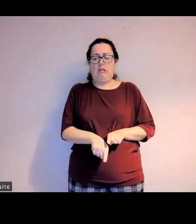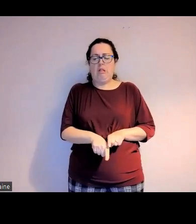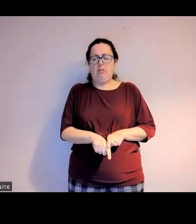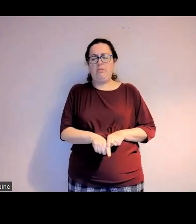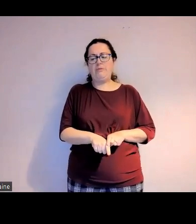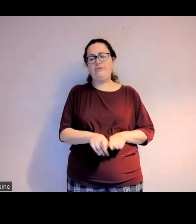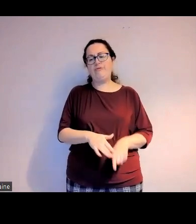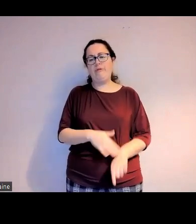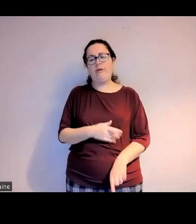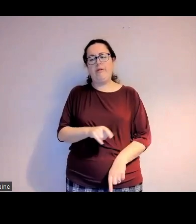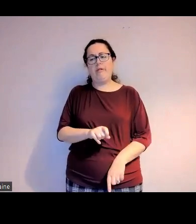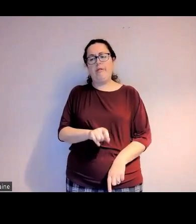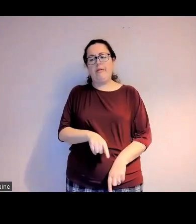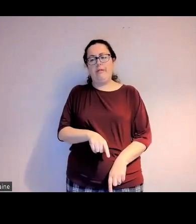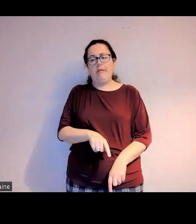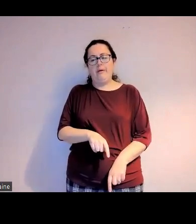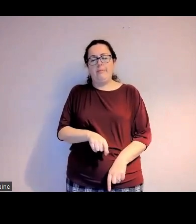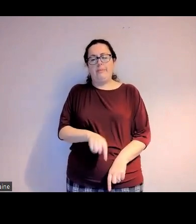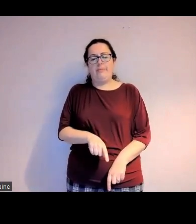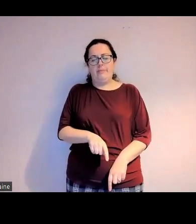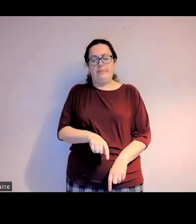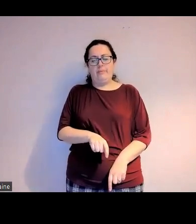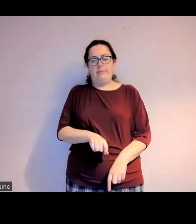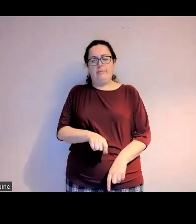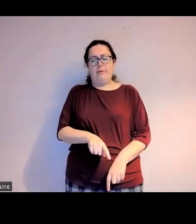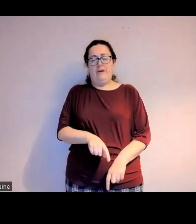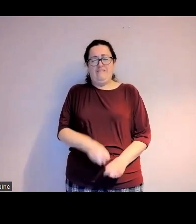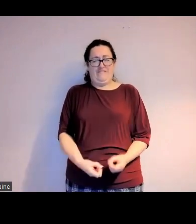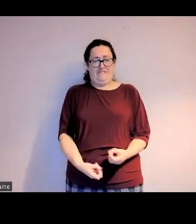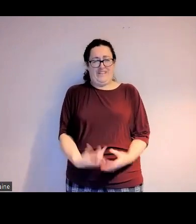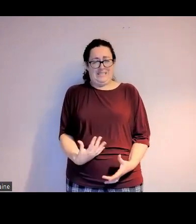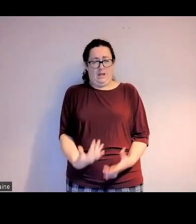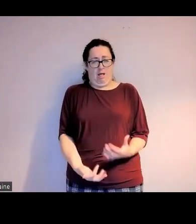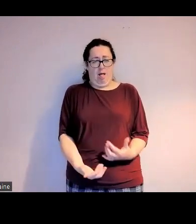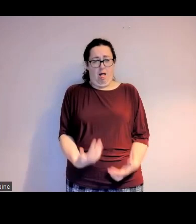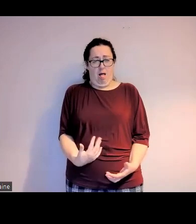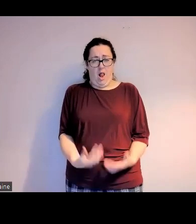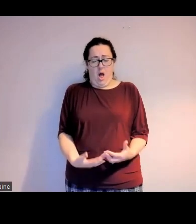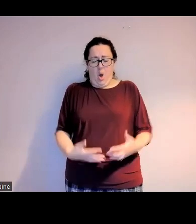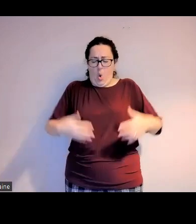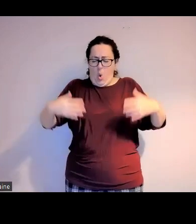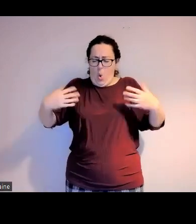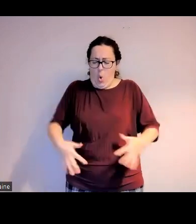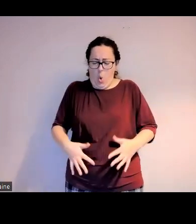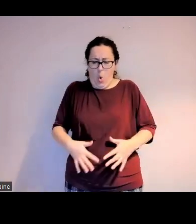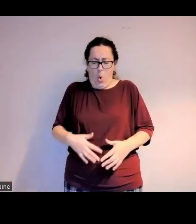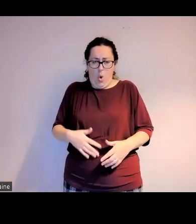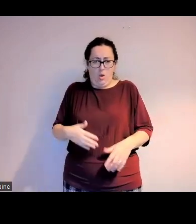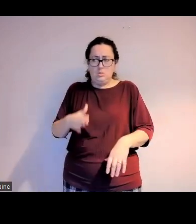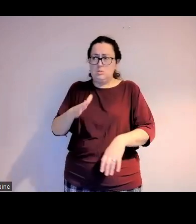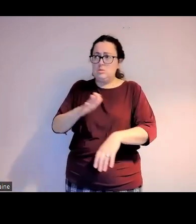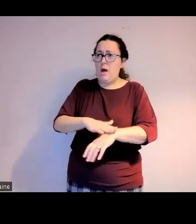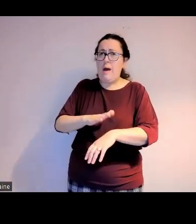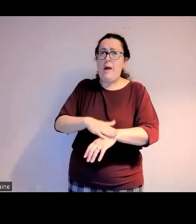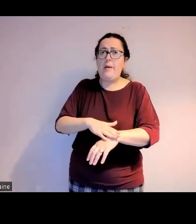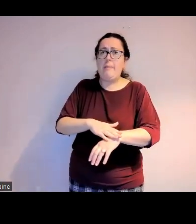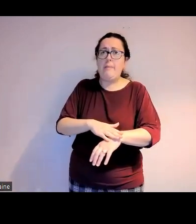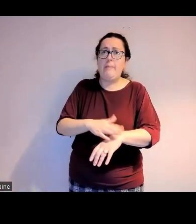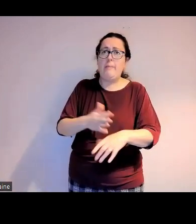trickles. Small outbursts within sizzles. Am I on time? Am I too